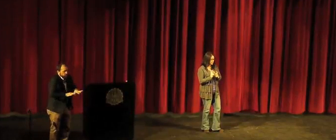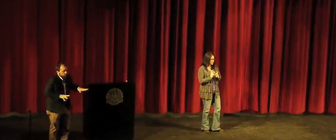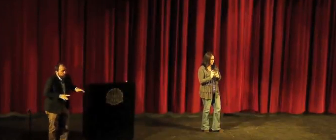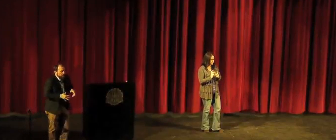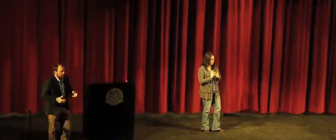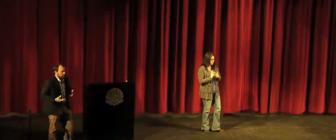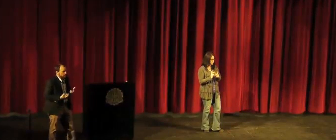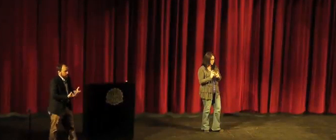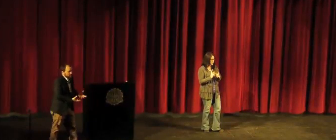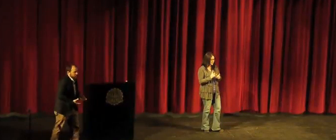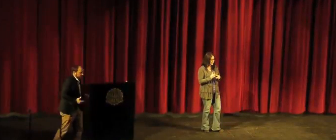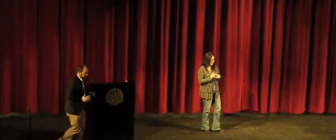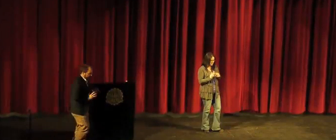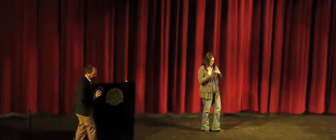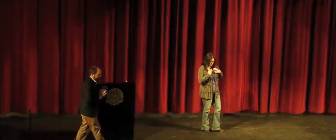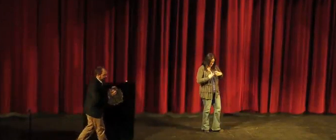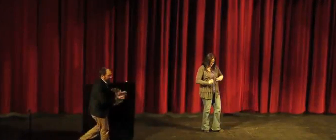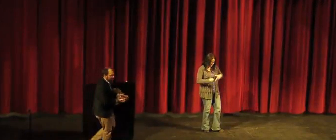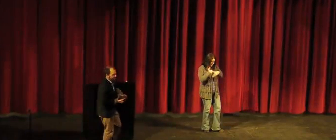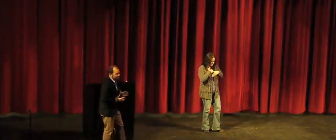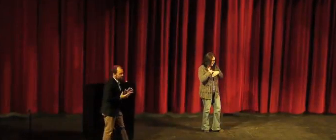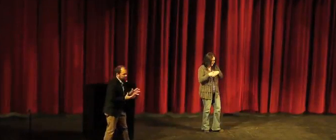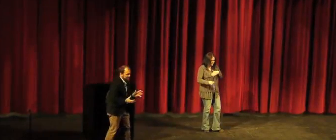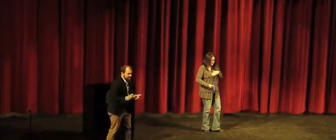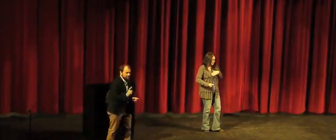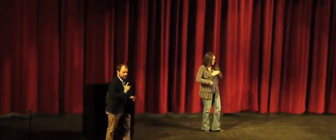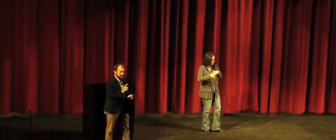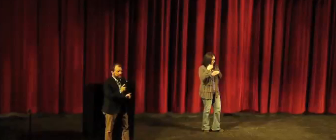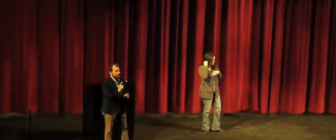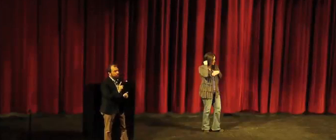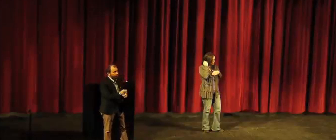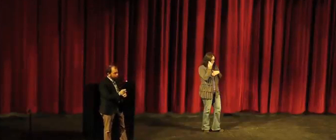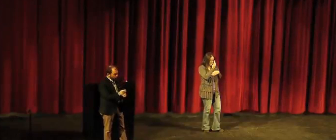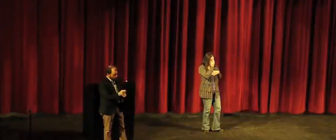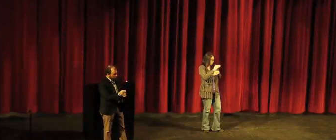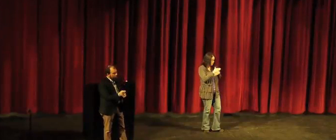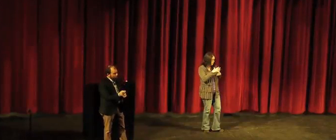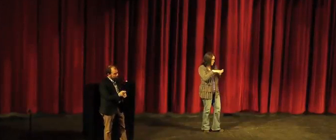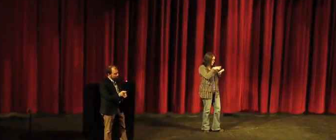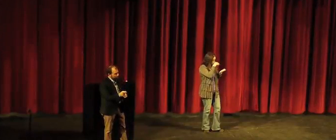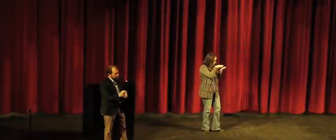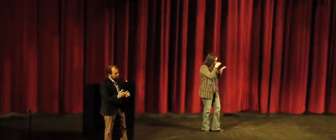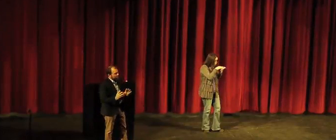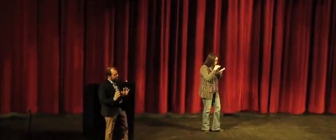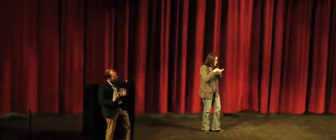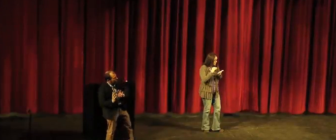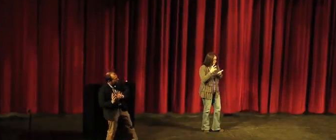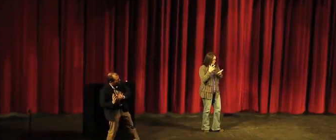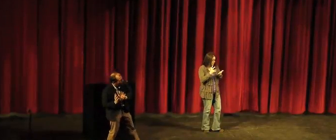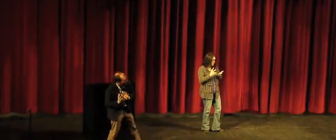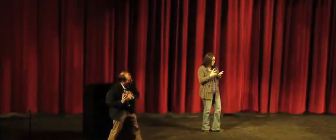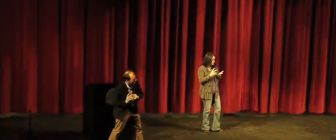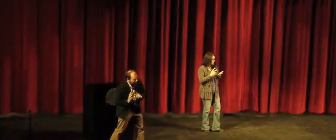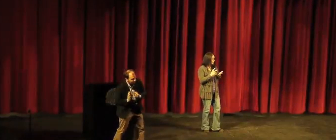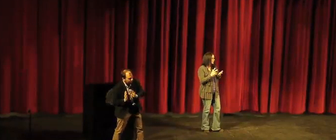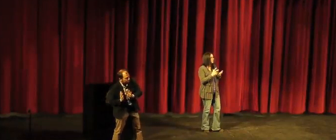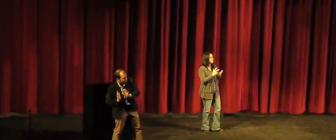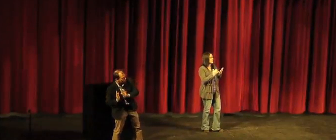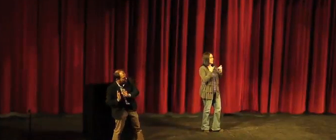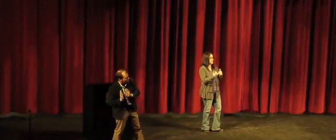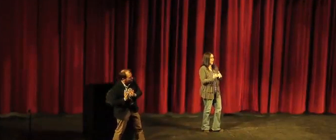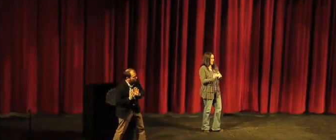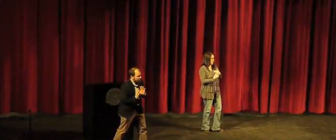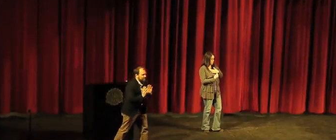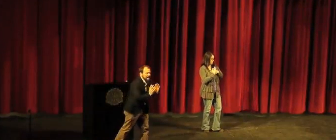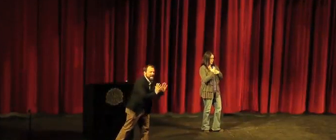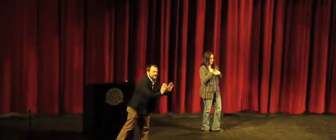under the hood of consciousness inclinations and dispositions that you learn that make you the kind of person so